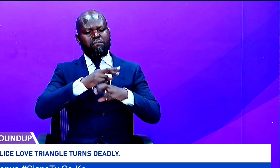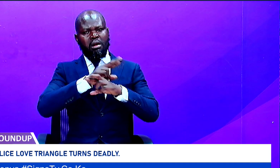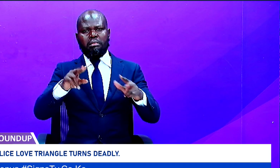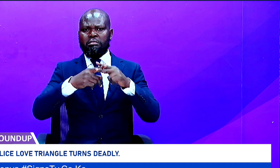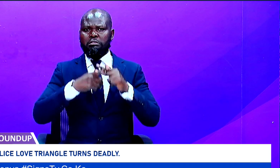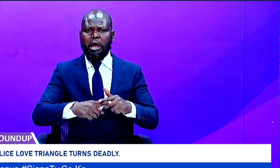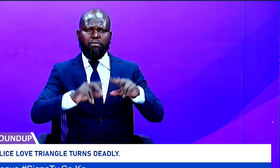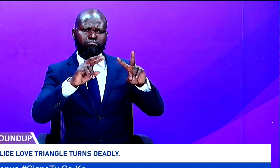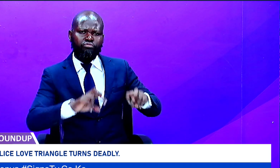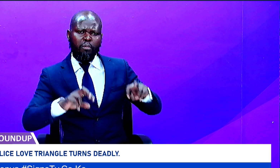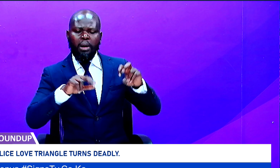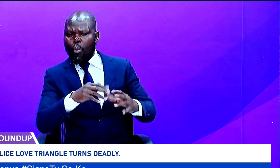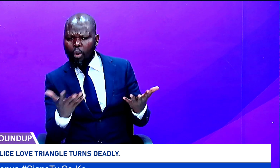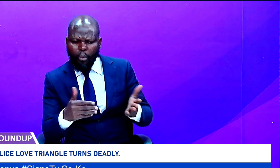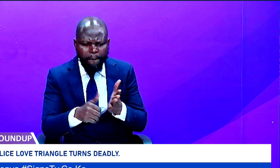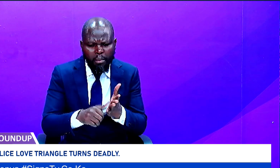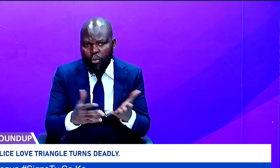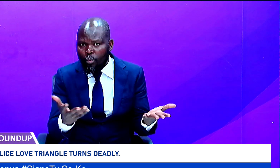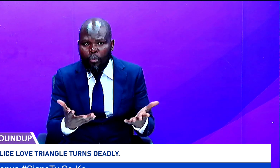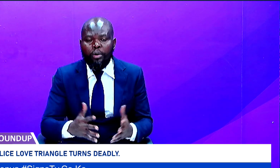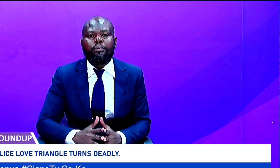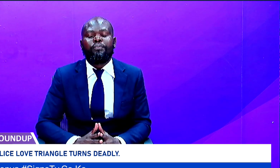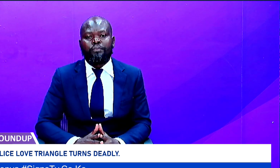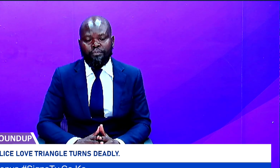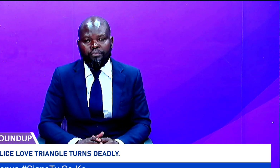the investigations into the matter.